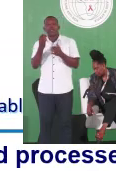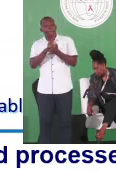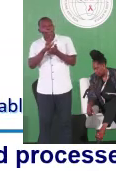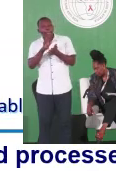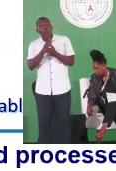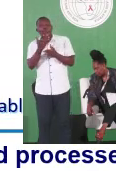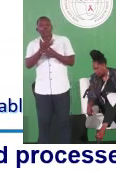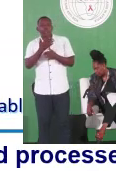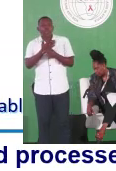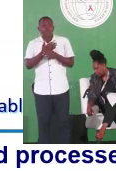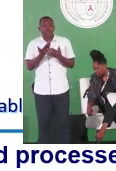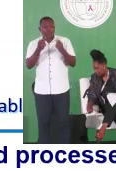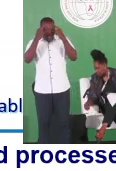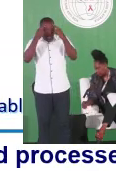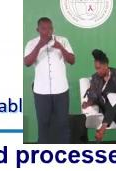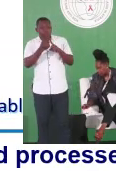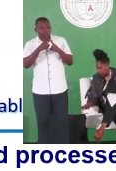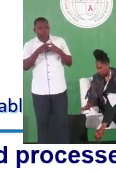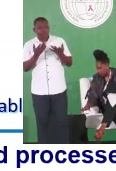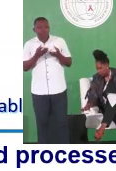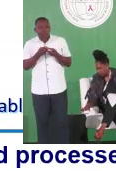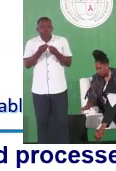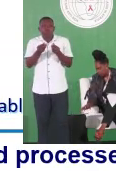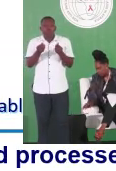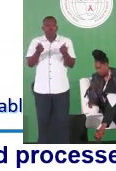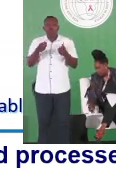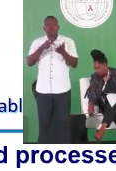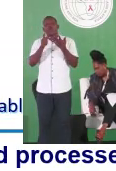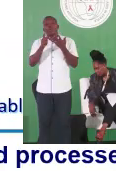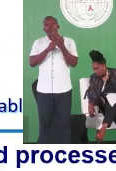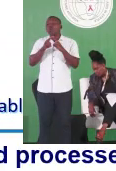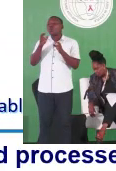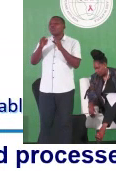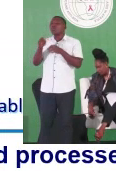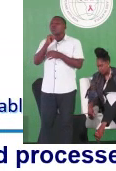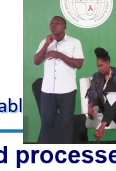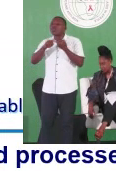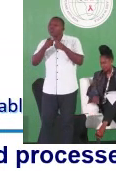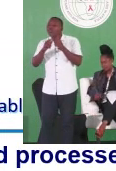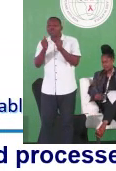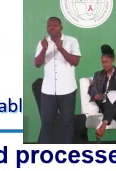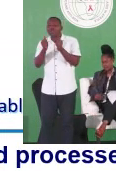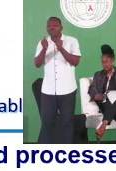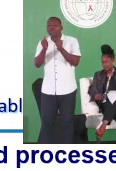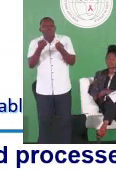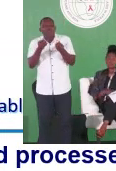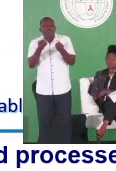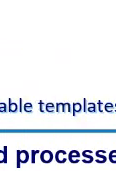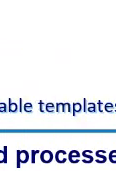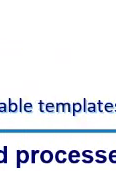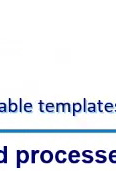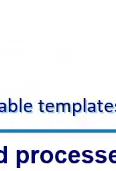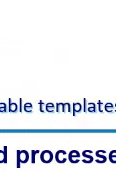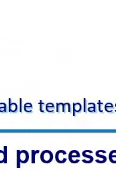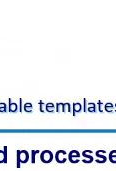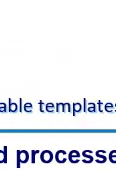from the immunization program. So if we are not friends with the immunization program, we will not get there. We really need